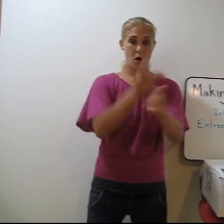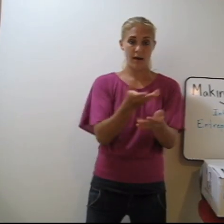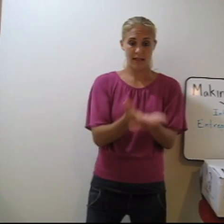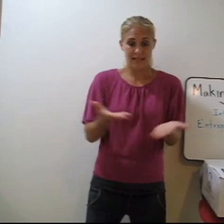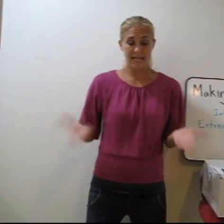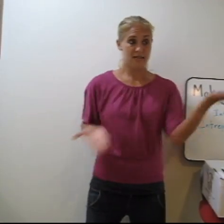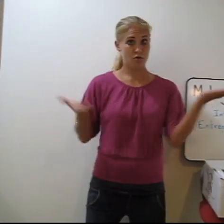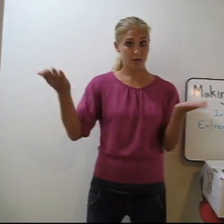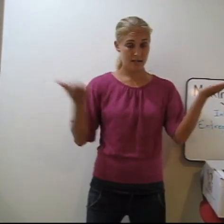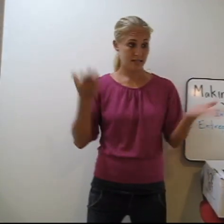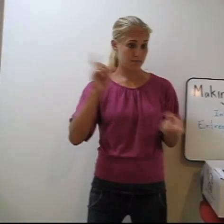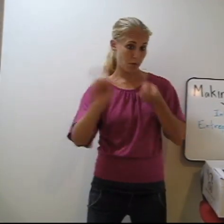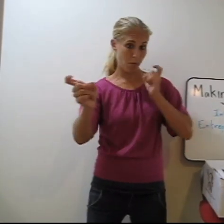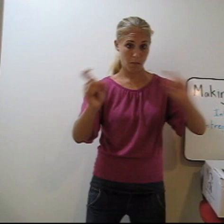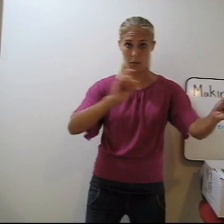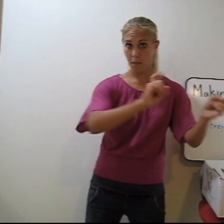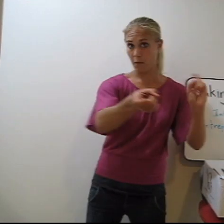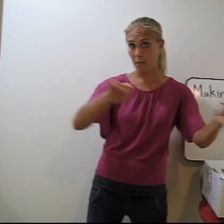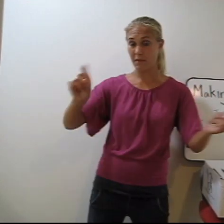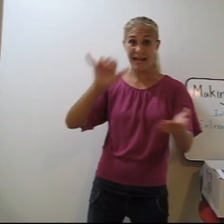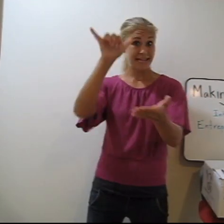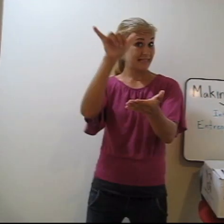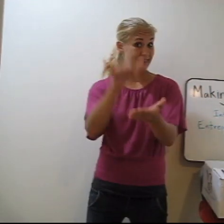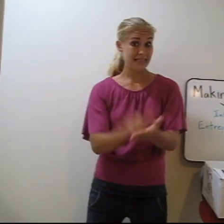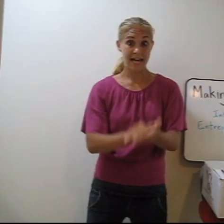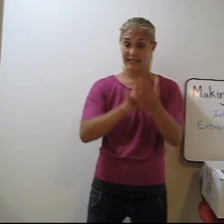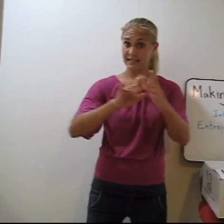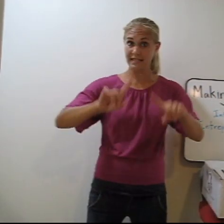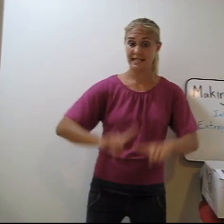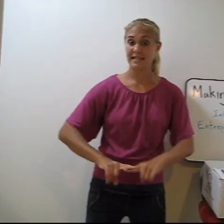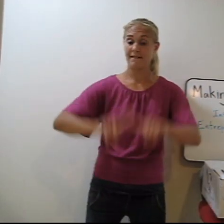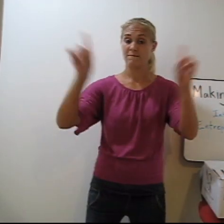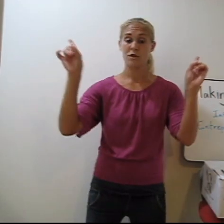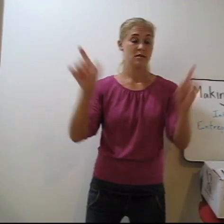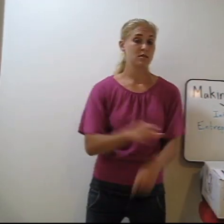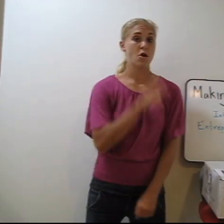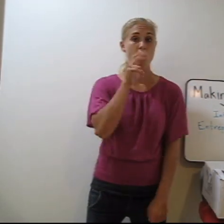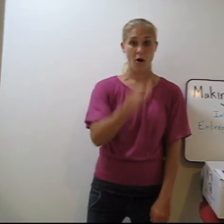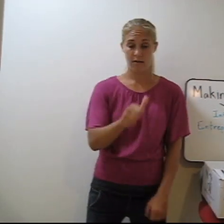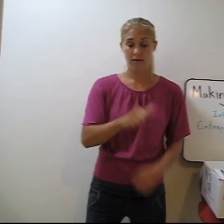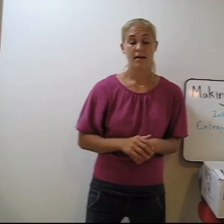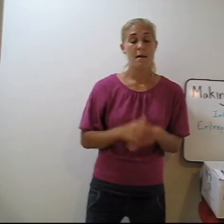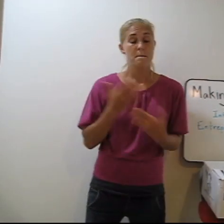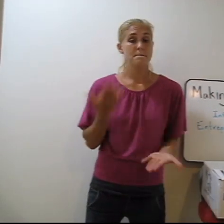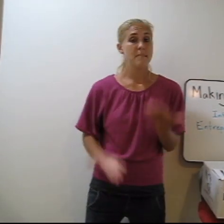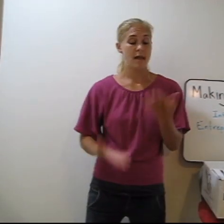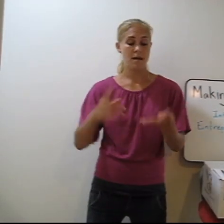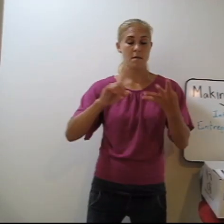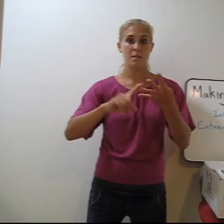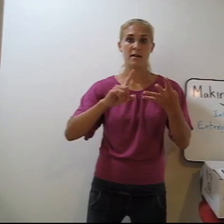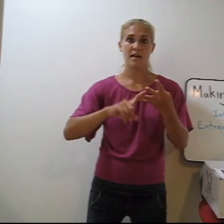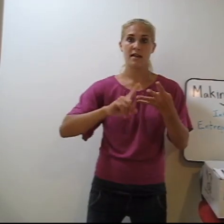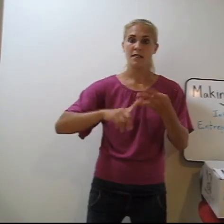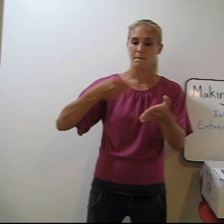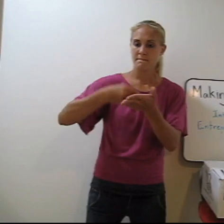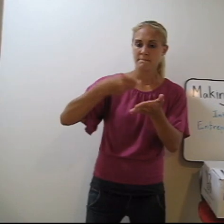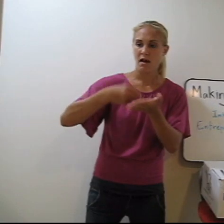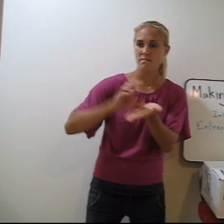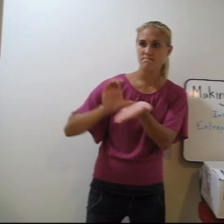with, then that is not a differentiating variable either. Okay, then, how about the compensation plan? This is where there is